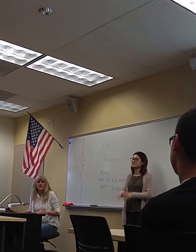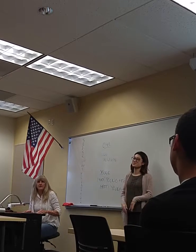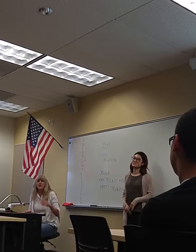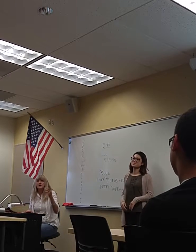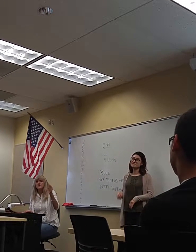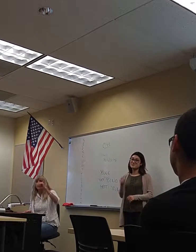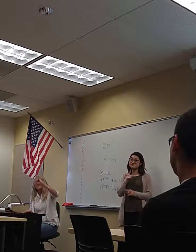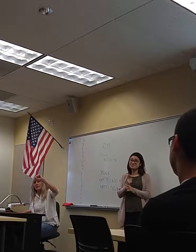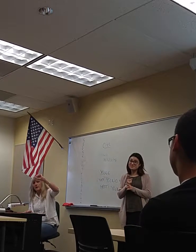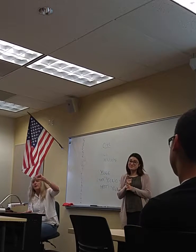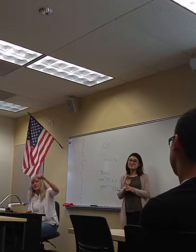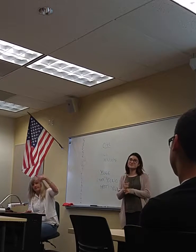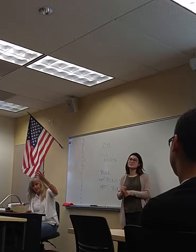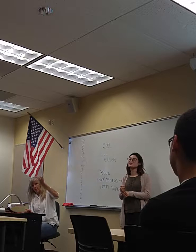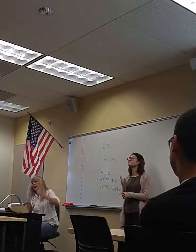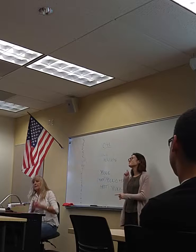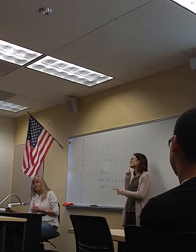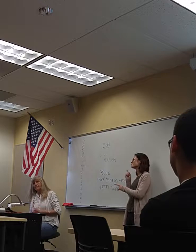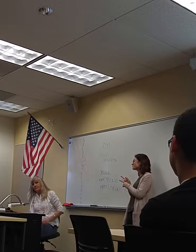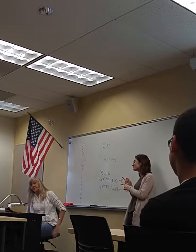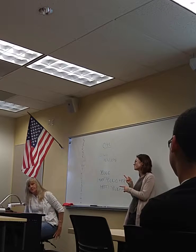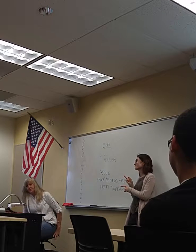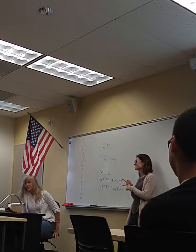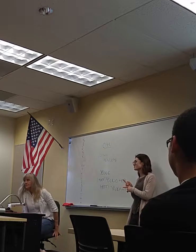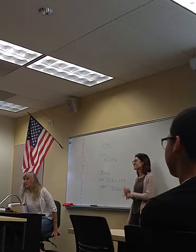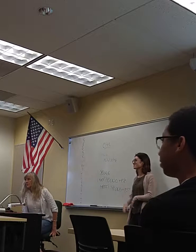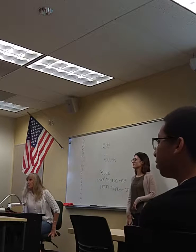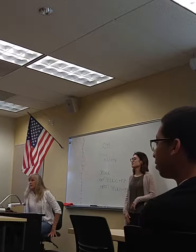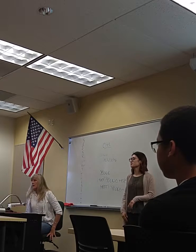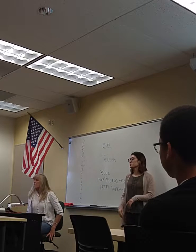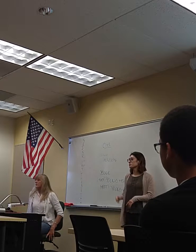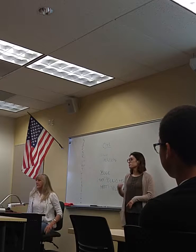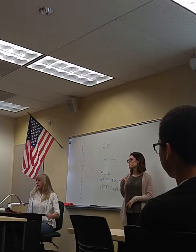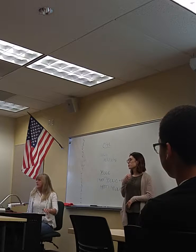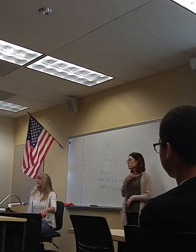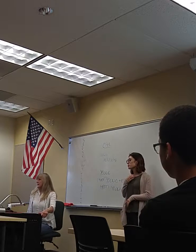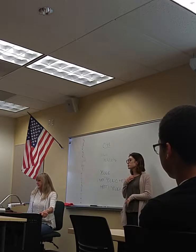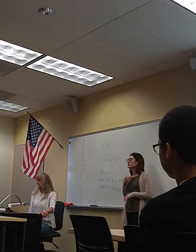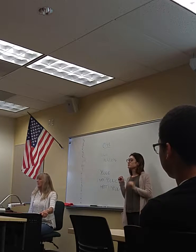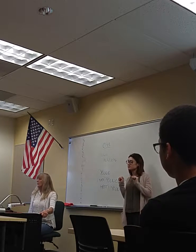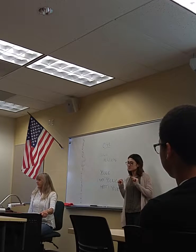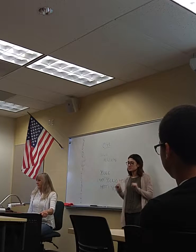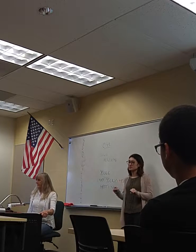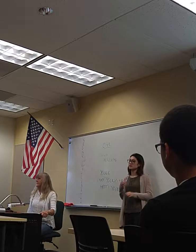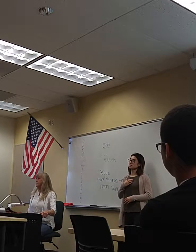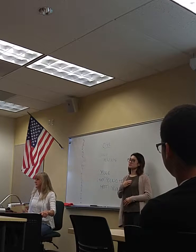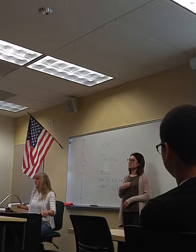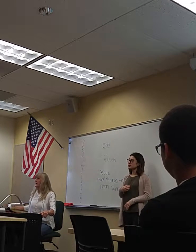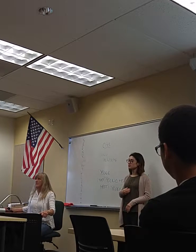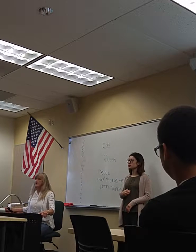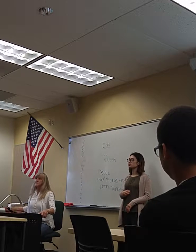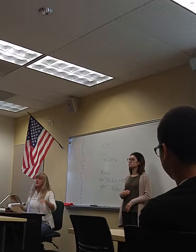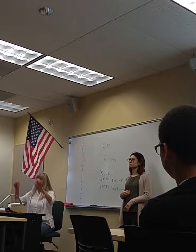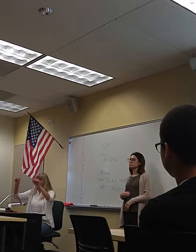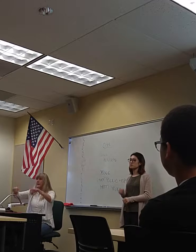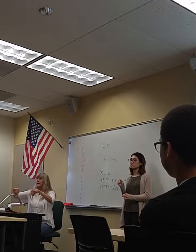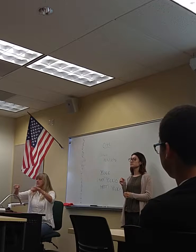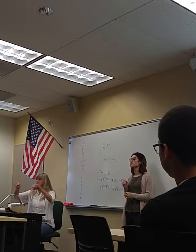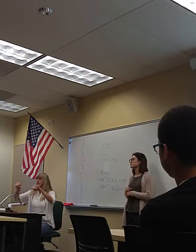saying? Right. Okay. Well, Mhm. wishful. Wishful, yes, you can wishful. There you go. So you can. That's what